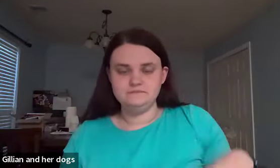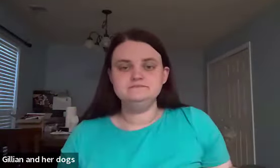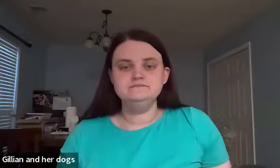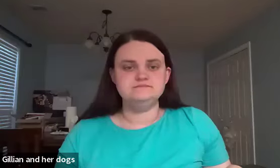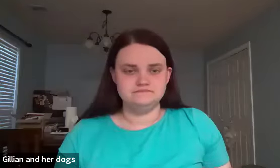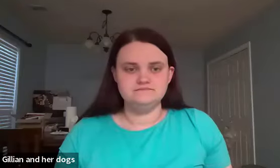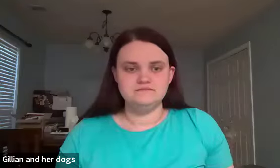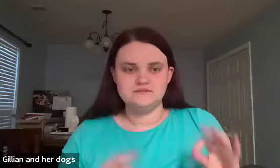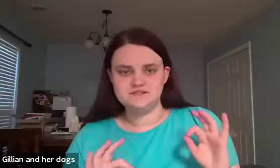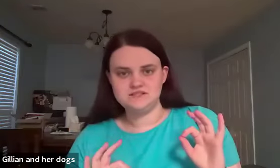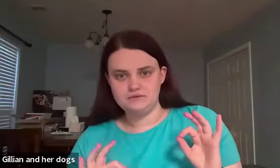Okay. So